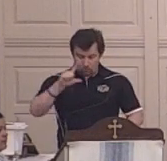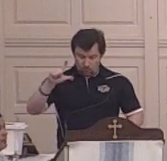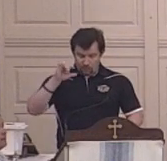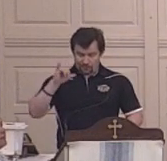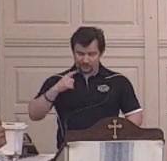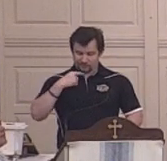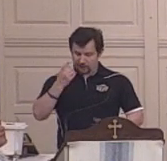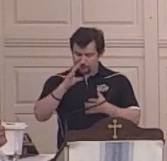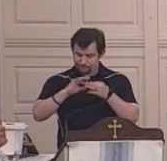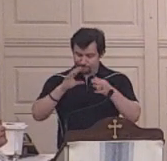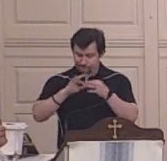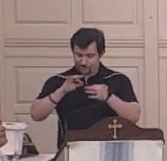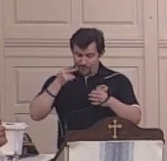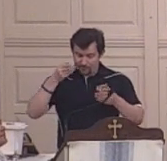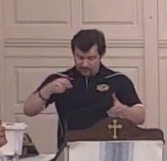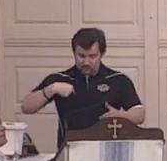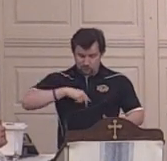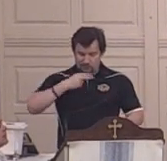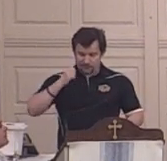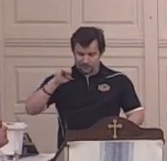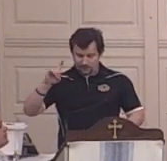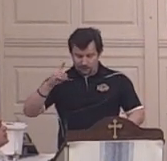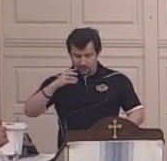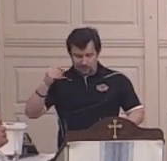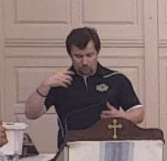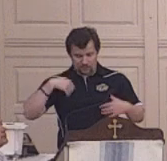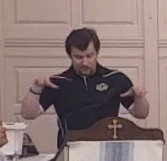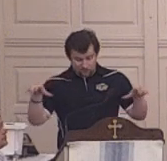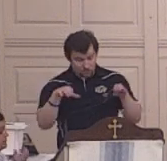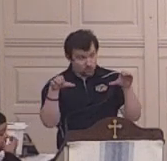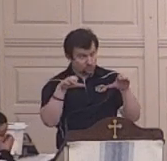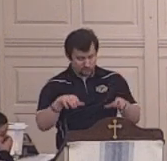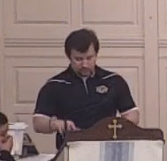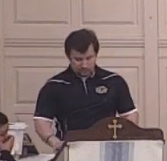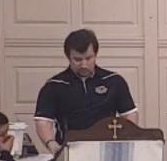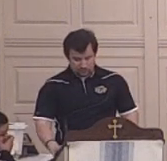the Lord has said, we will heed and do."